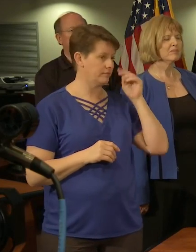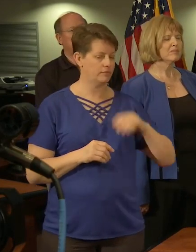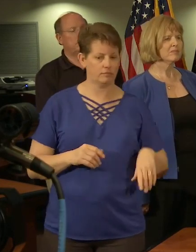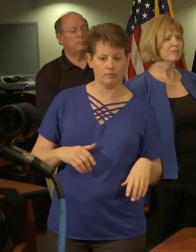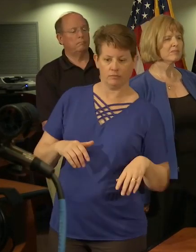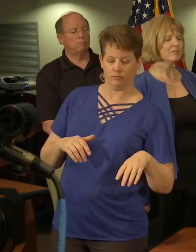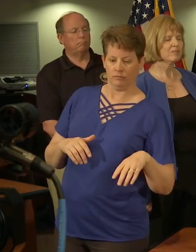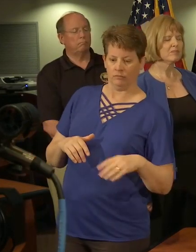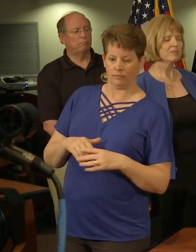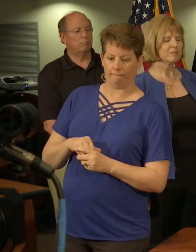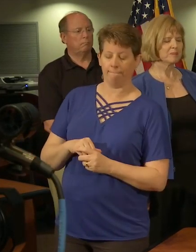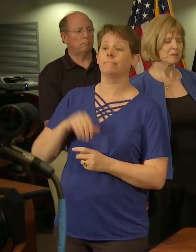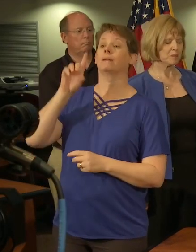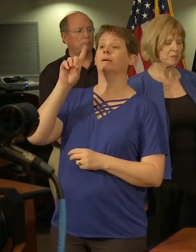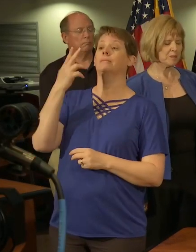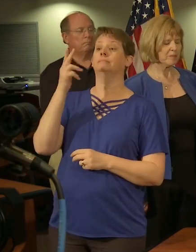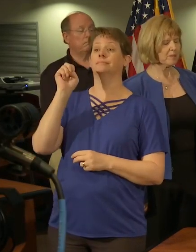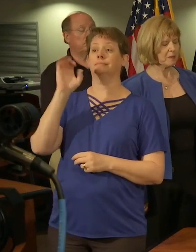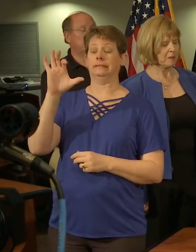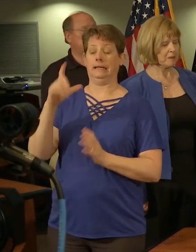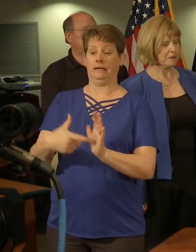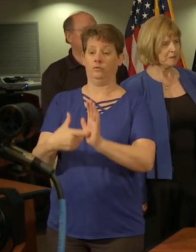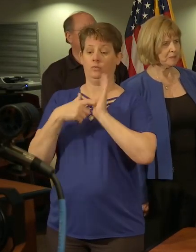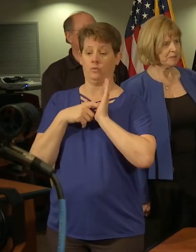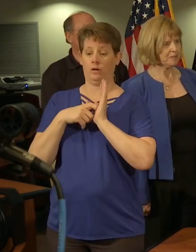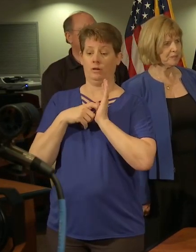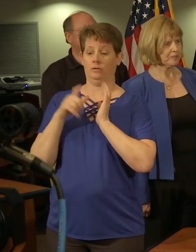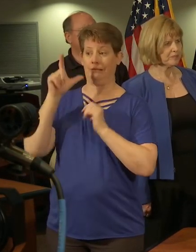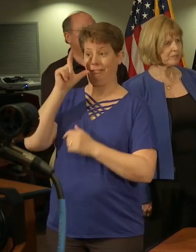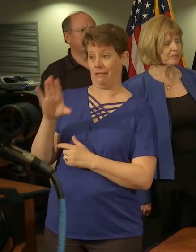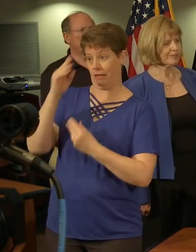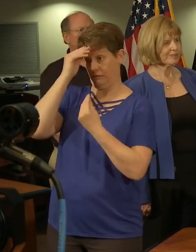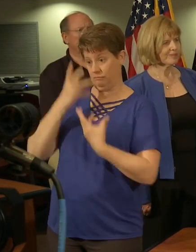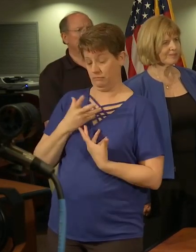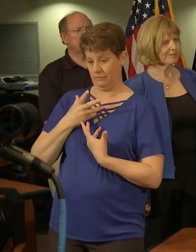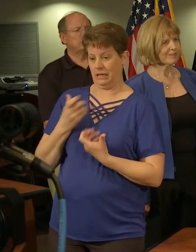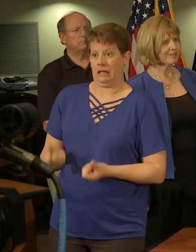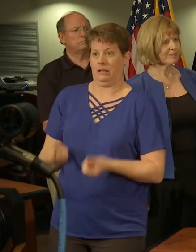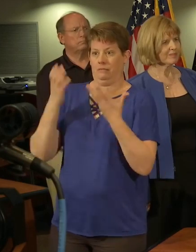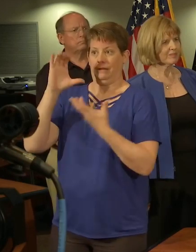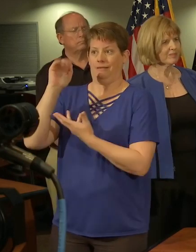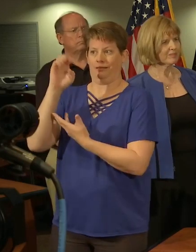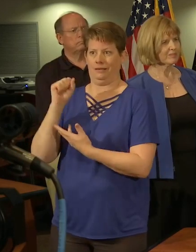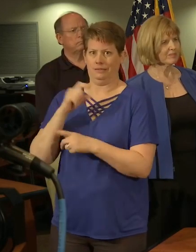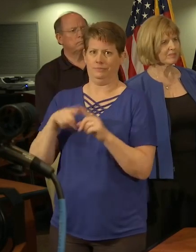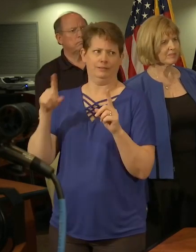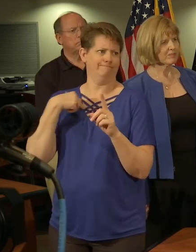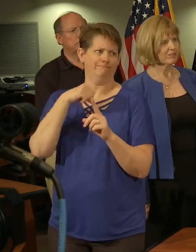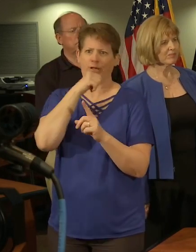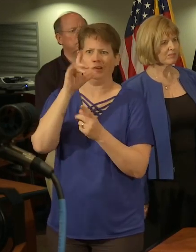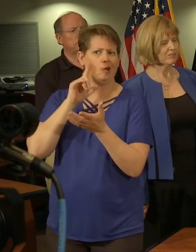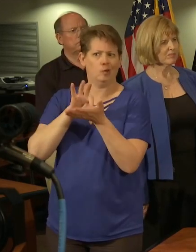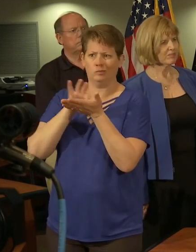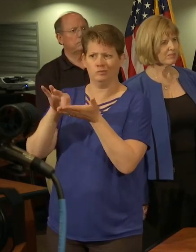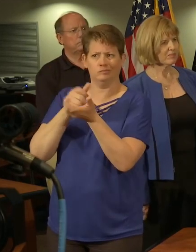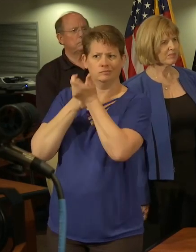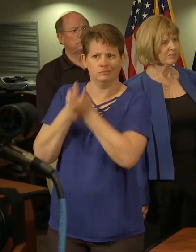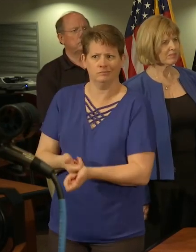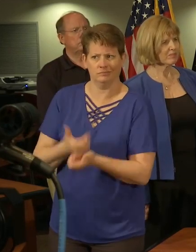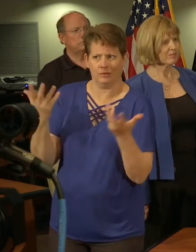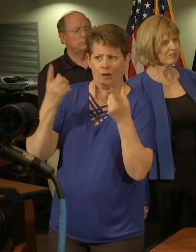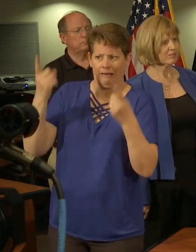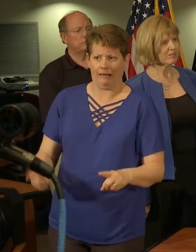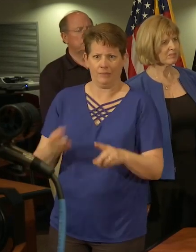Mm-hmm. DHEC requires providers and labs to report cases to us, but we're not responsible for following their